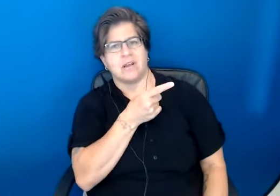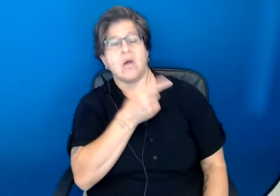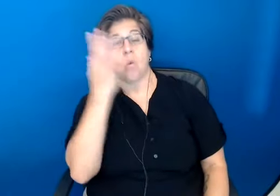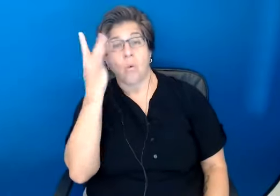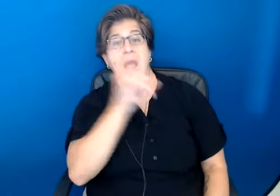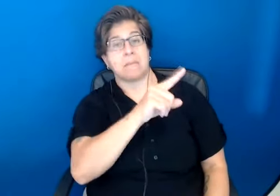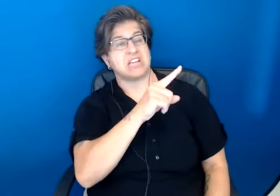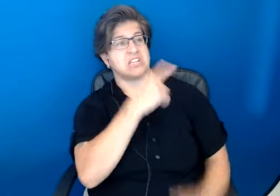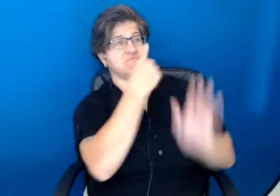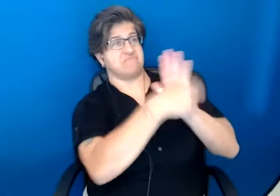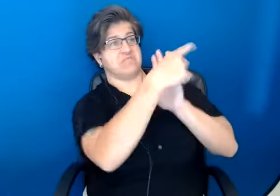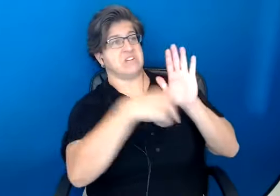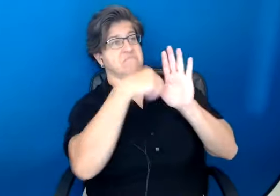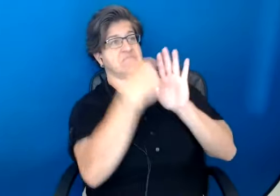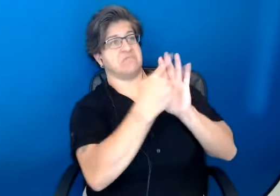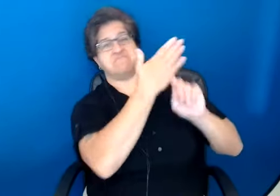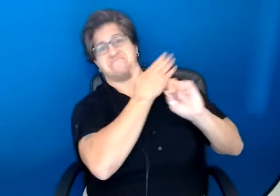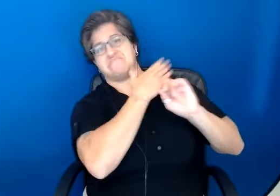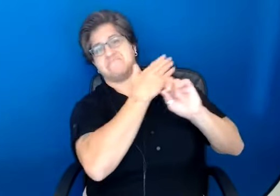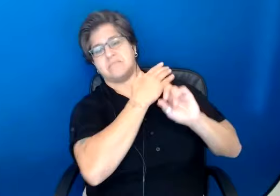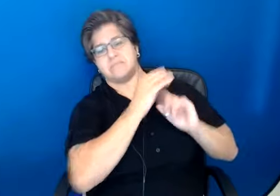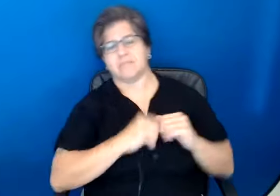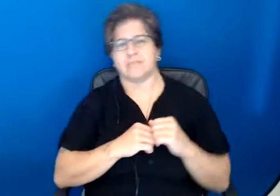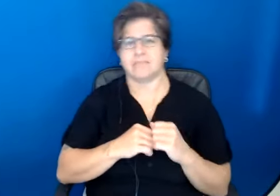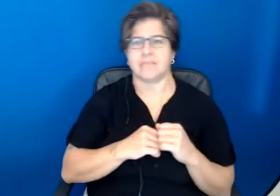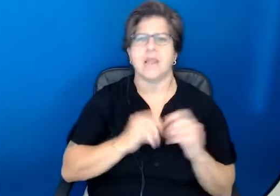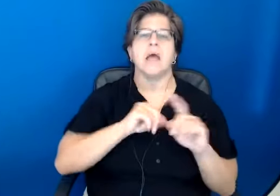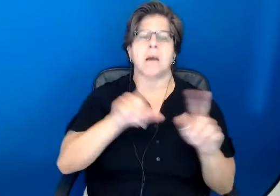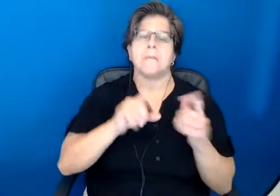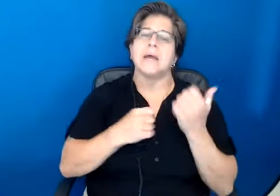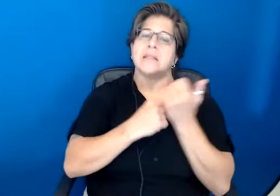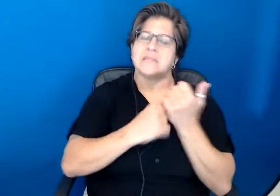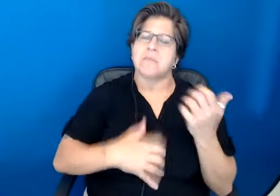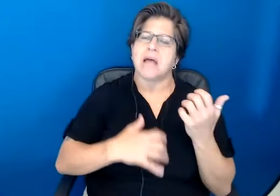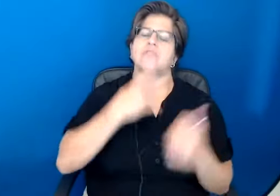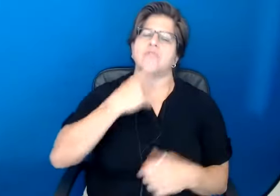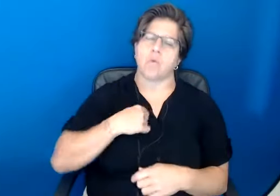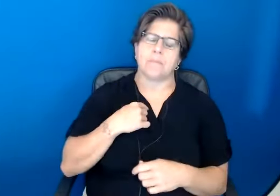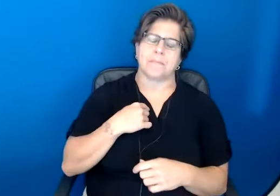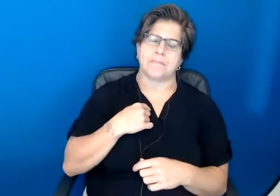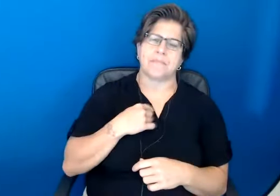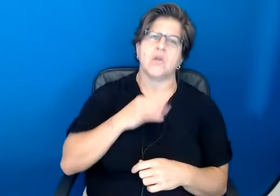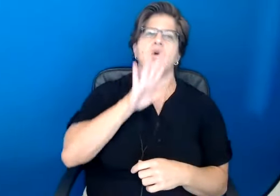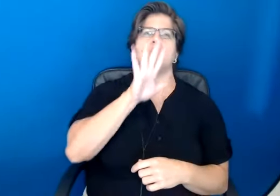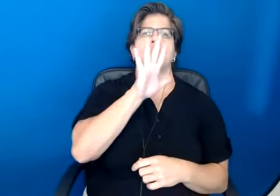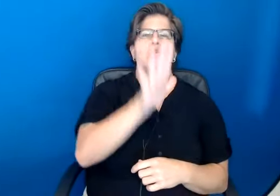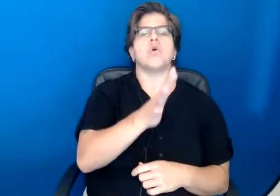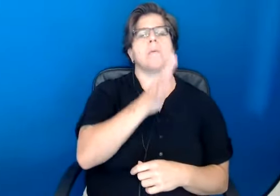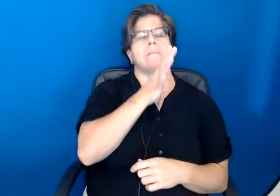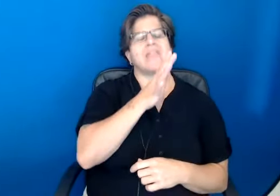my mother. When my mother died, she, as I say, she didn't like Al-Anon because she couldn't understand why I